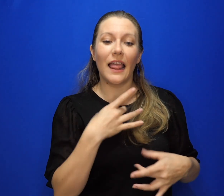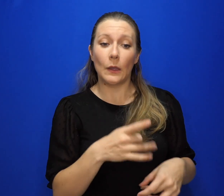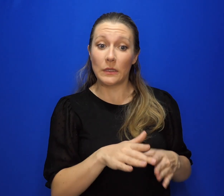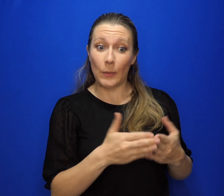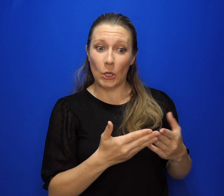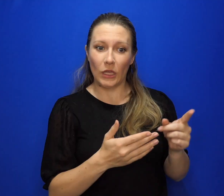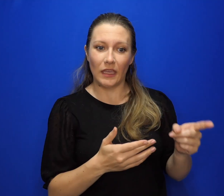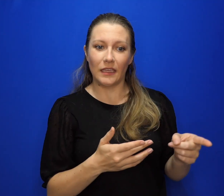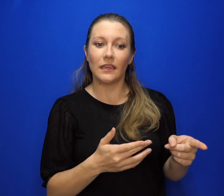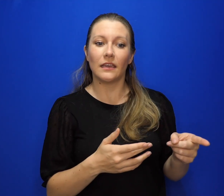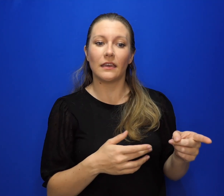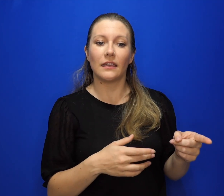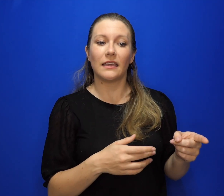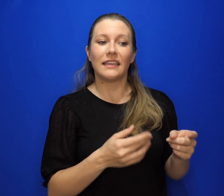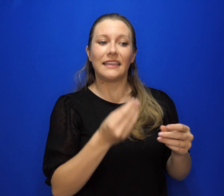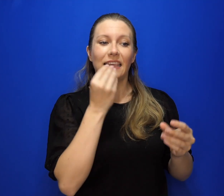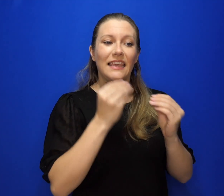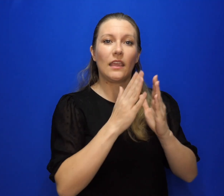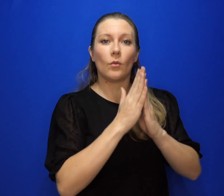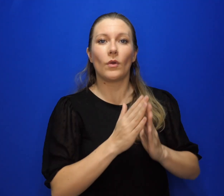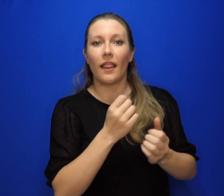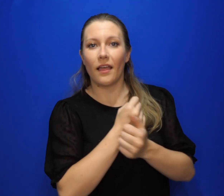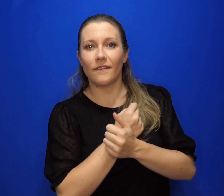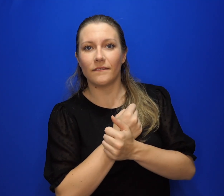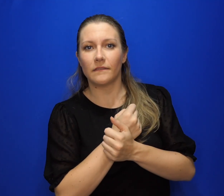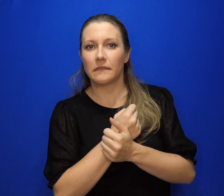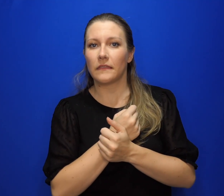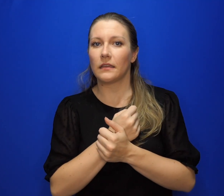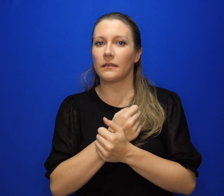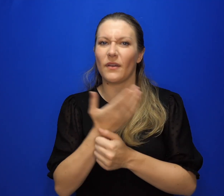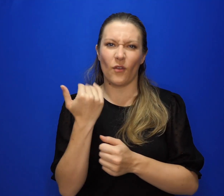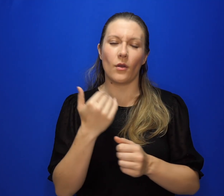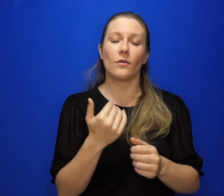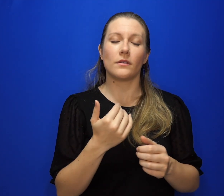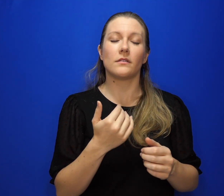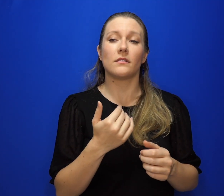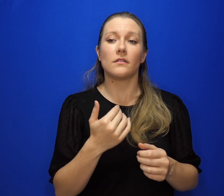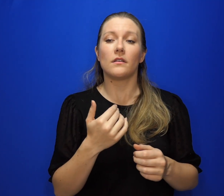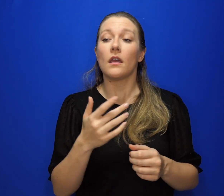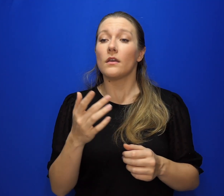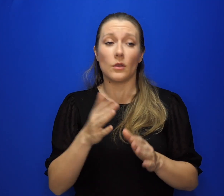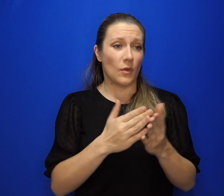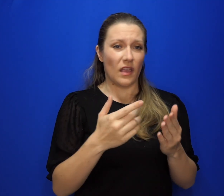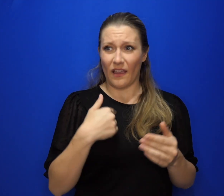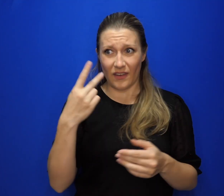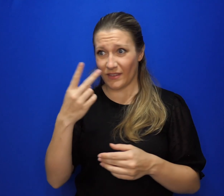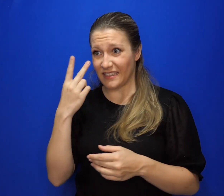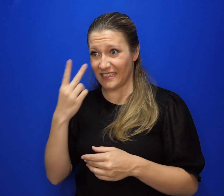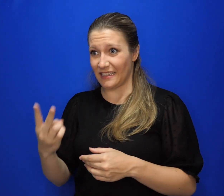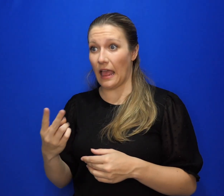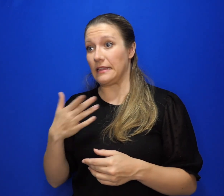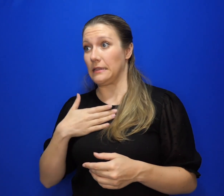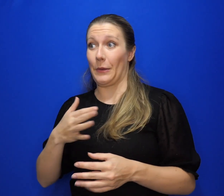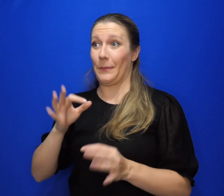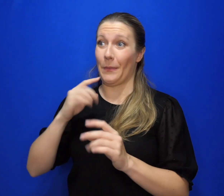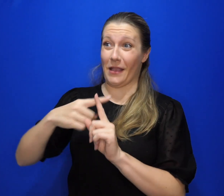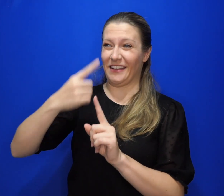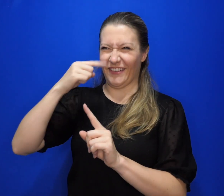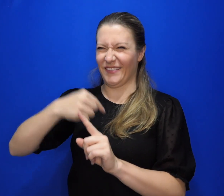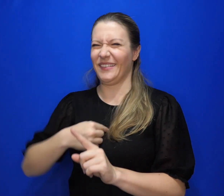Love. Okay. I've never seen that. Sure, really? I mean, that's a flex for my part, but okay. Yes, I'd be